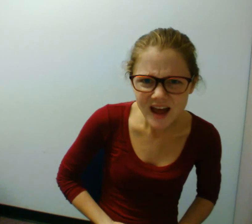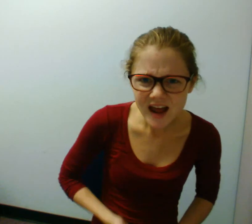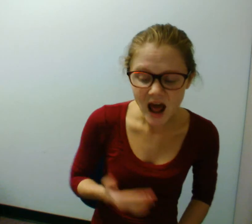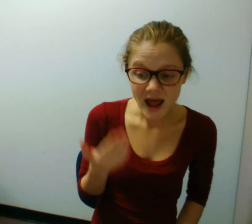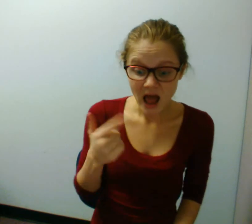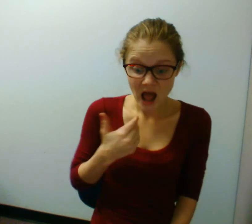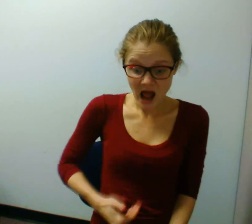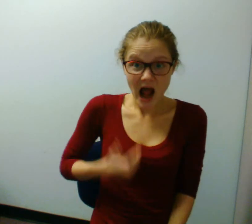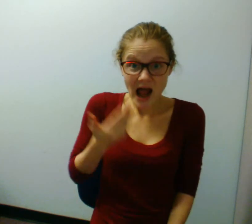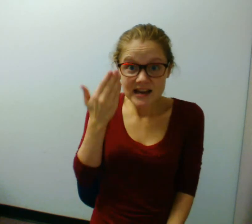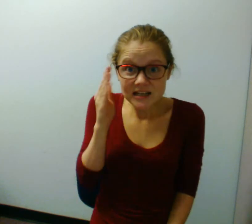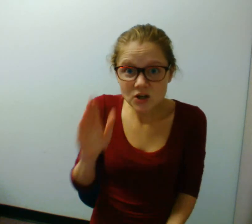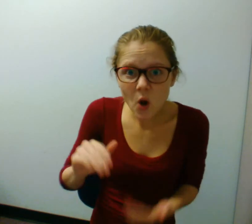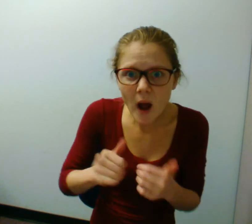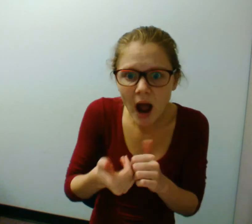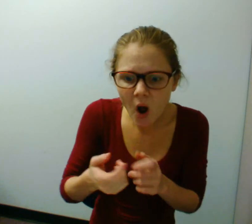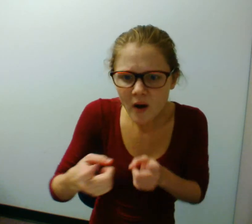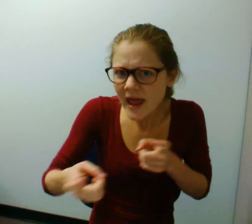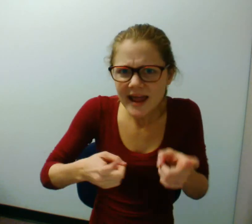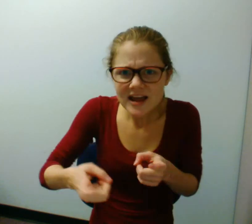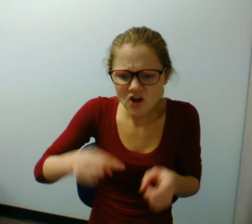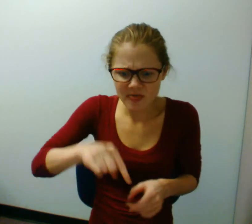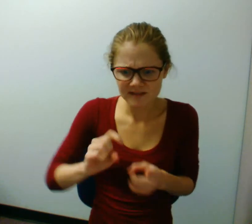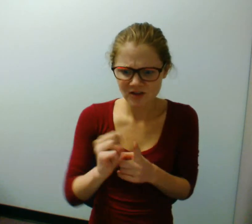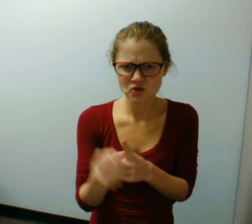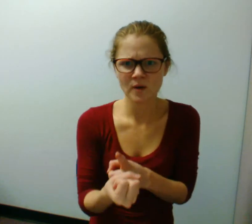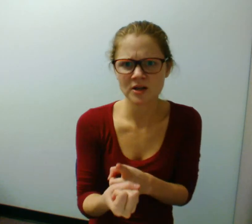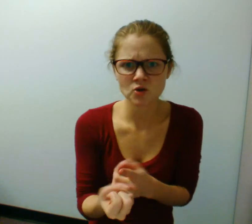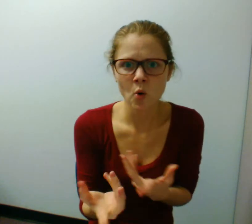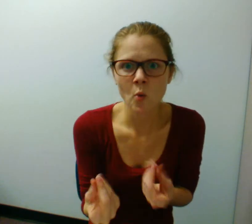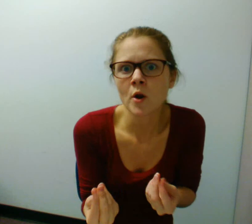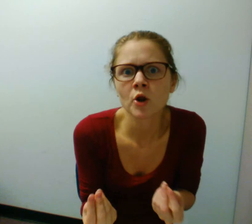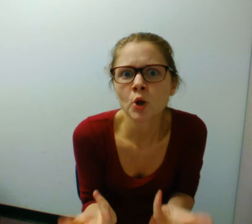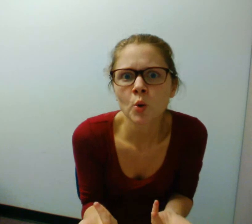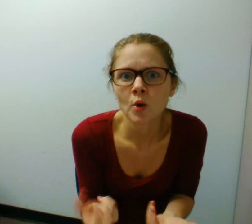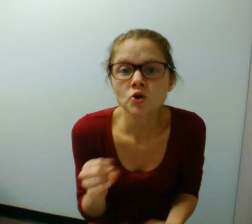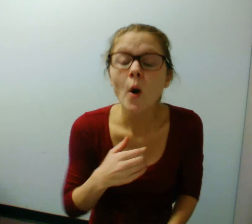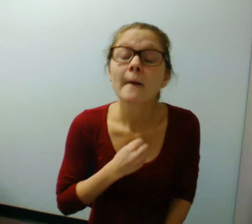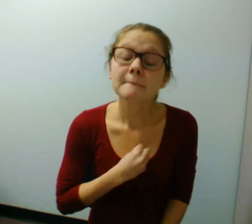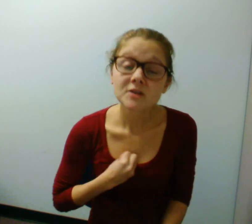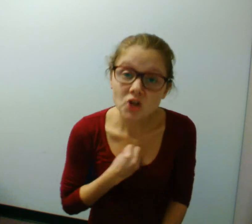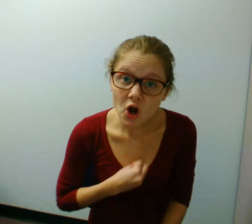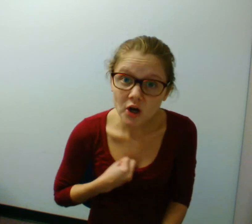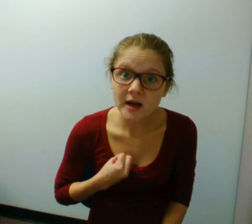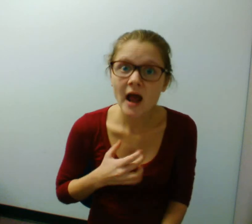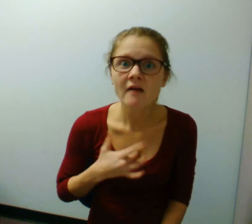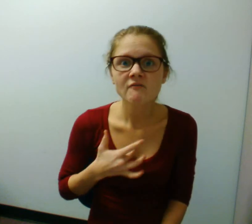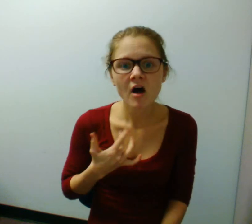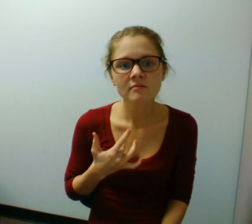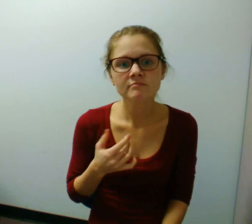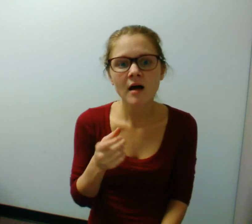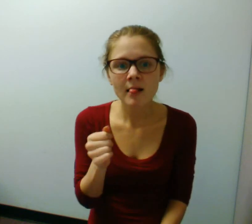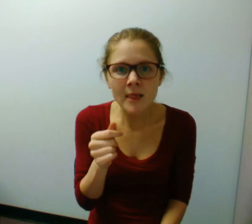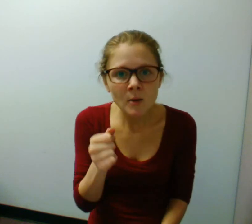know, how to handle it or what to do. So I'm sorry I got kind of, upset with